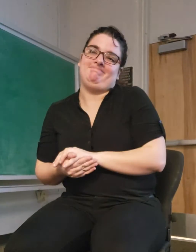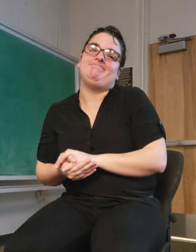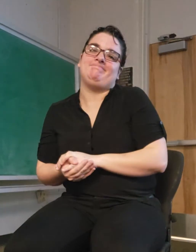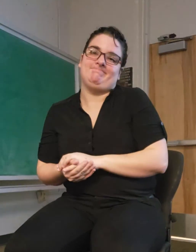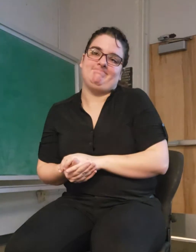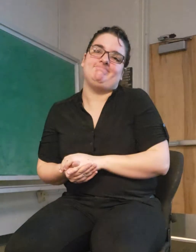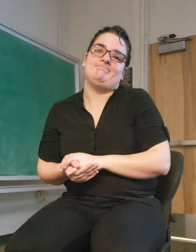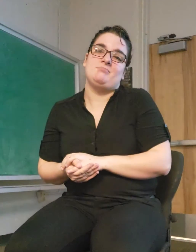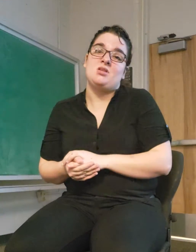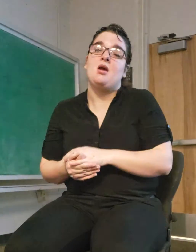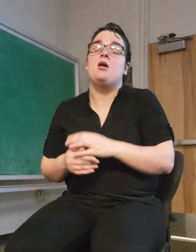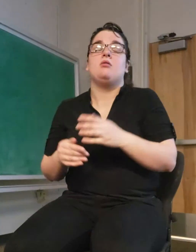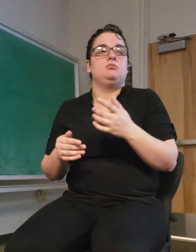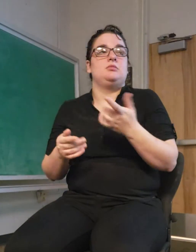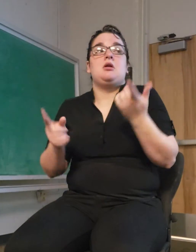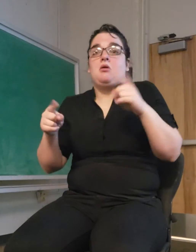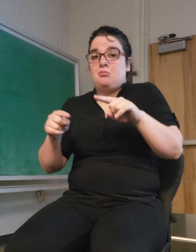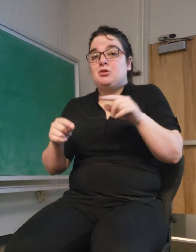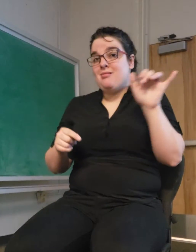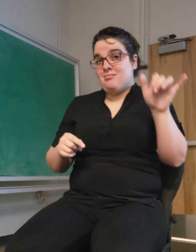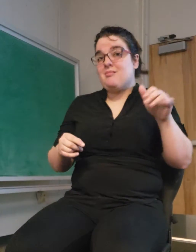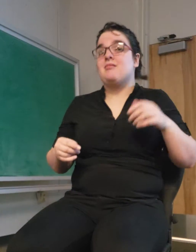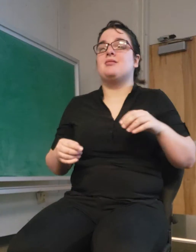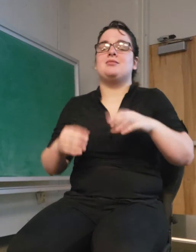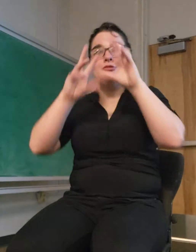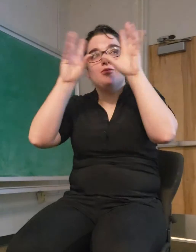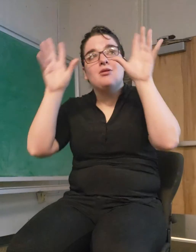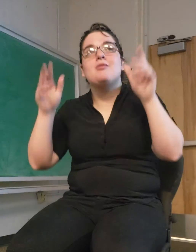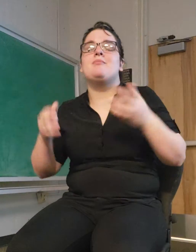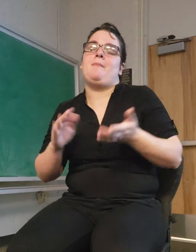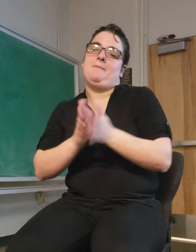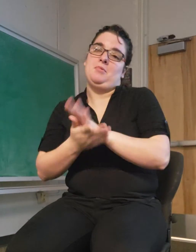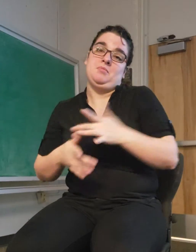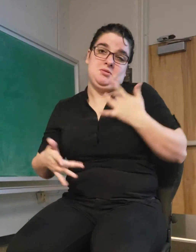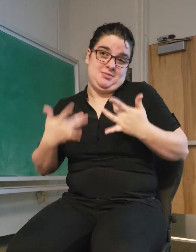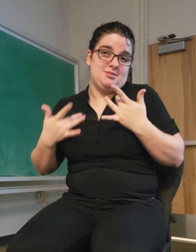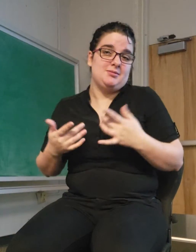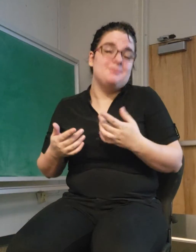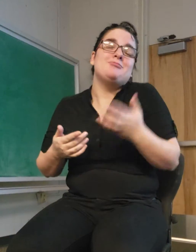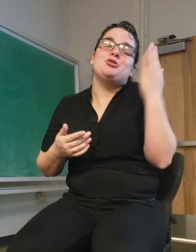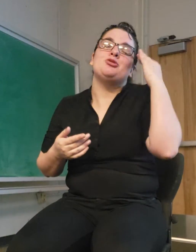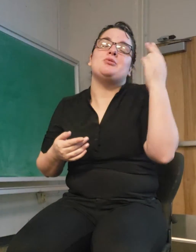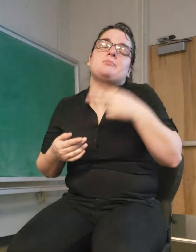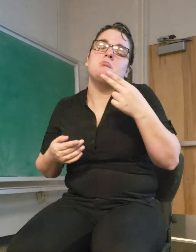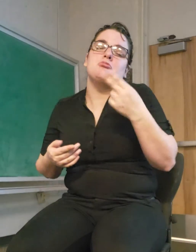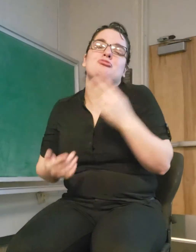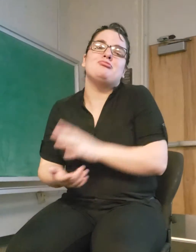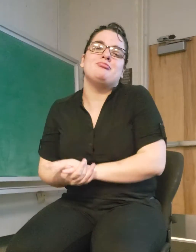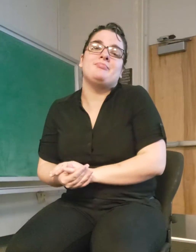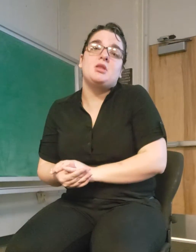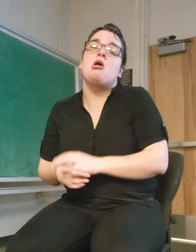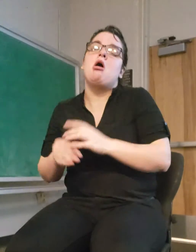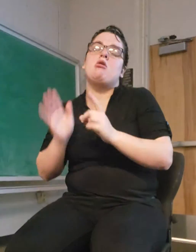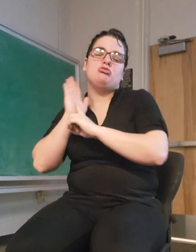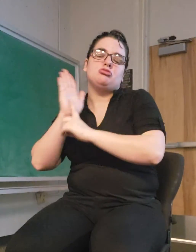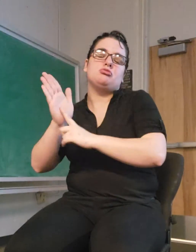when it gets excited. And we know that it's hydrogen gas that is actually excited. And we'll show you some pictures of clouds of hydrogen